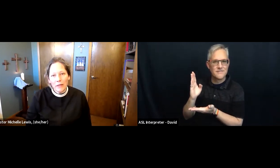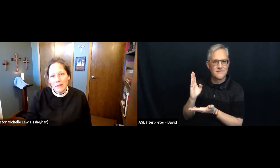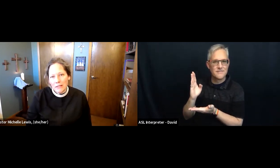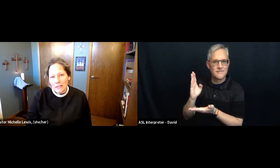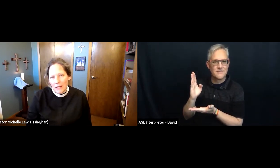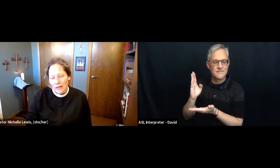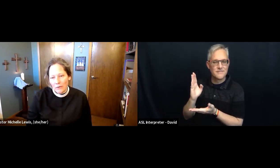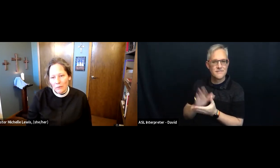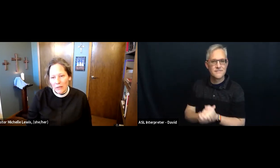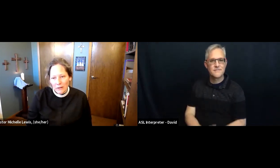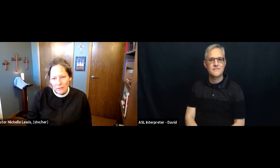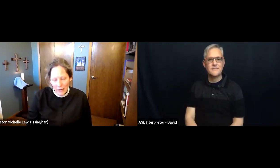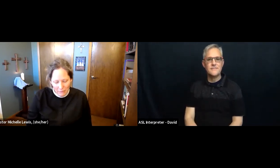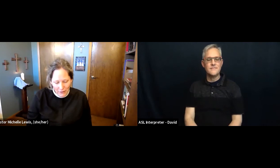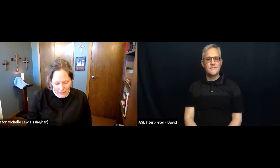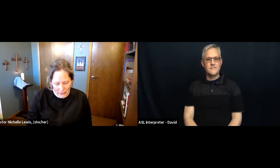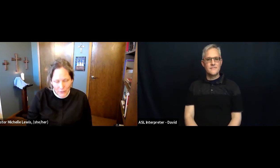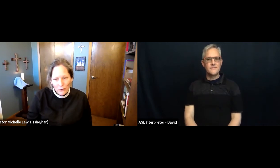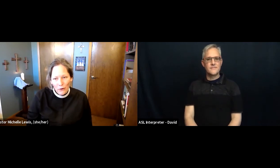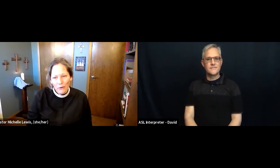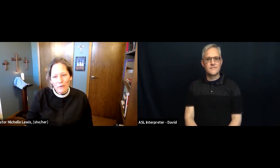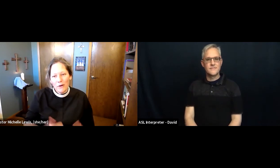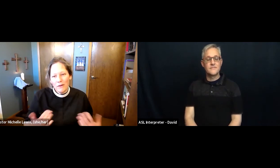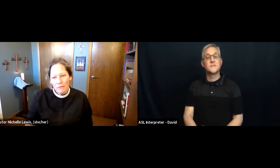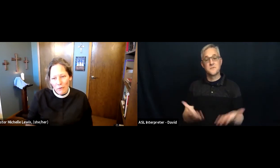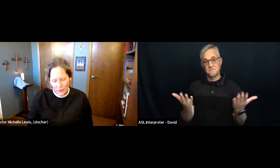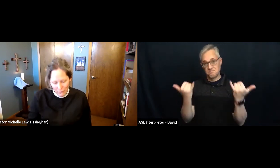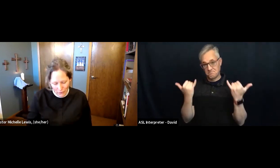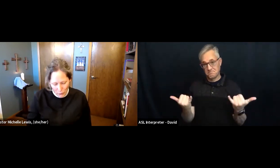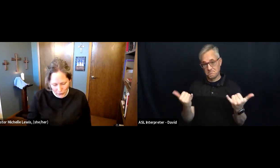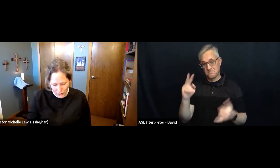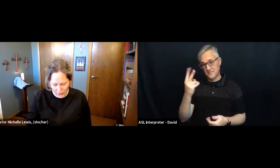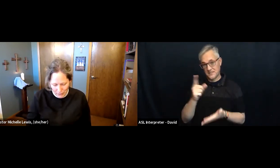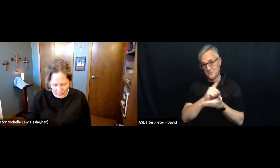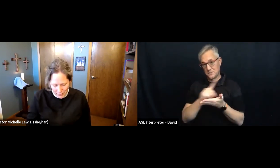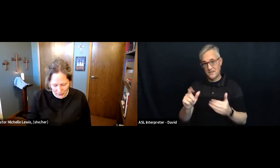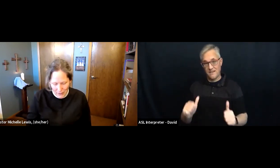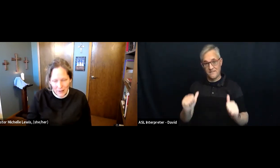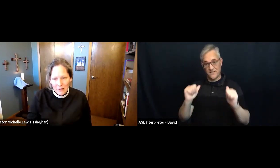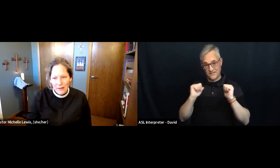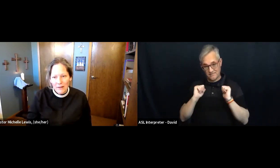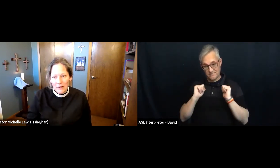So in this second week of Advent, as you go forth from worship,